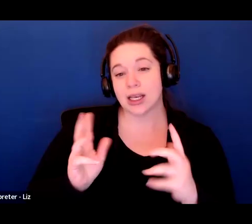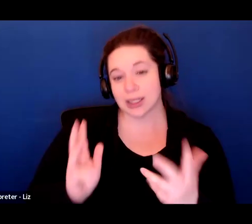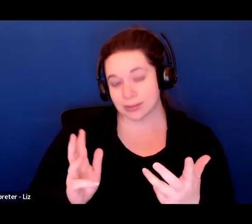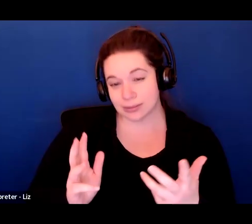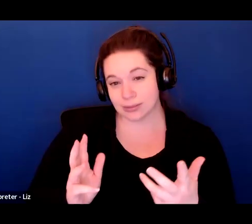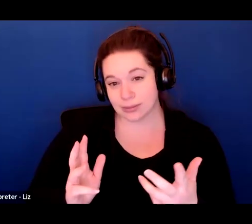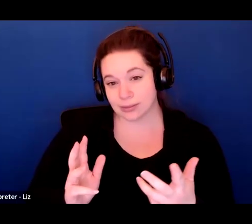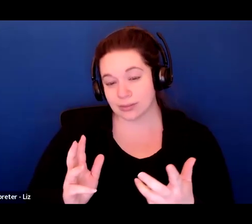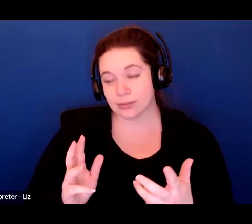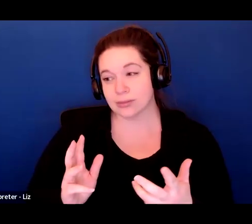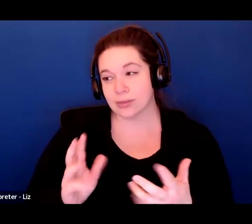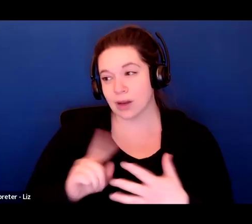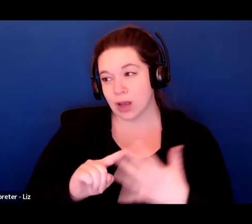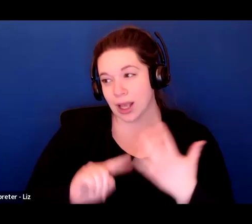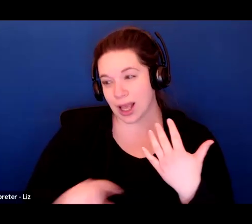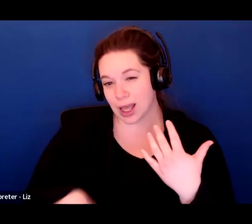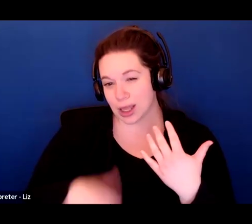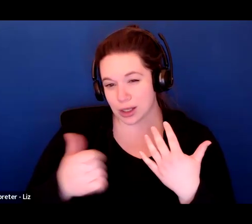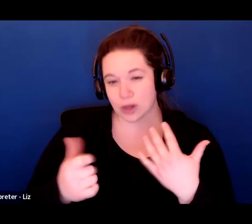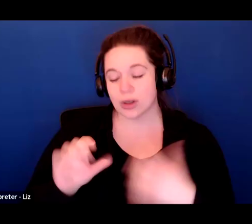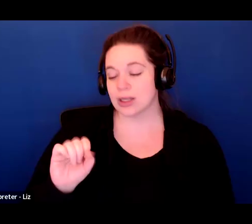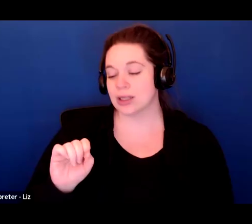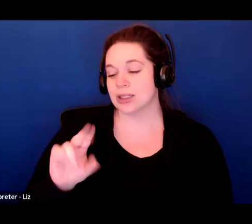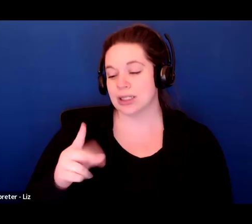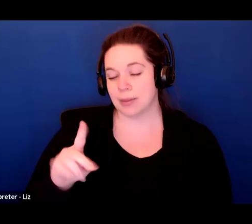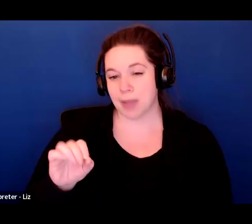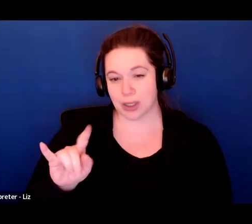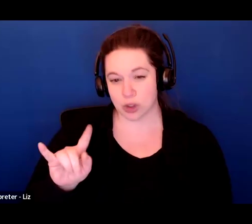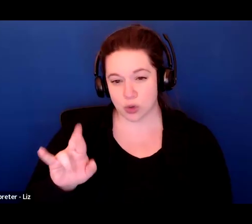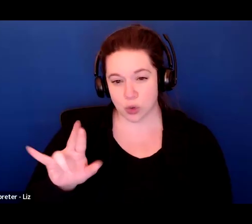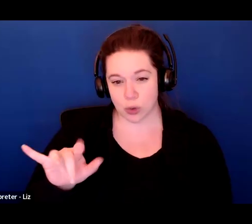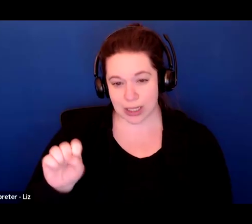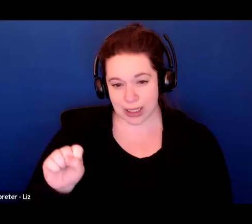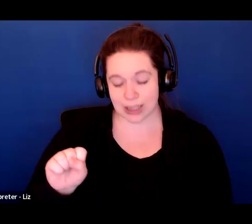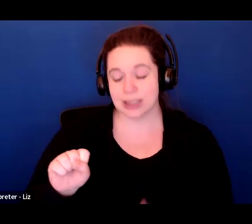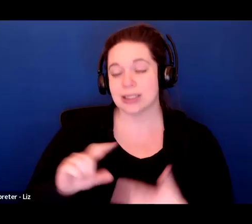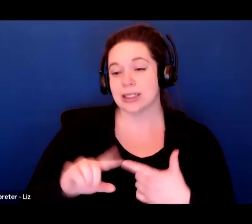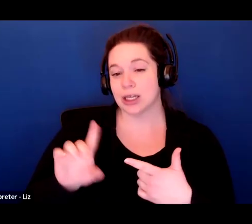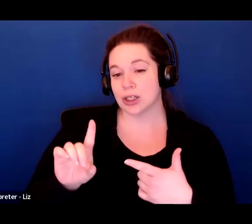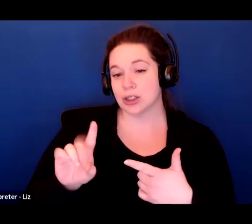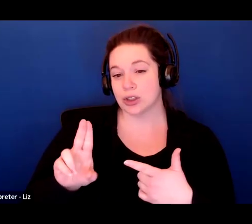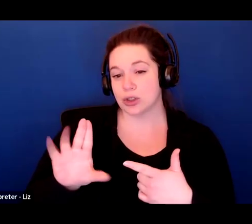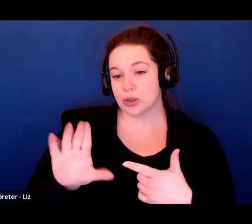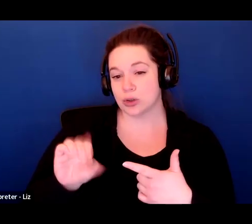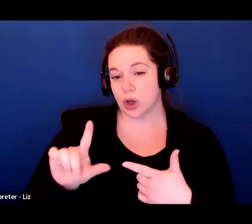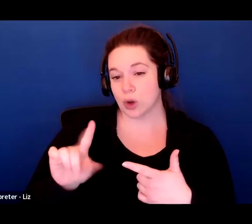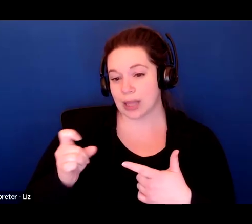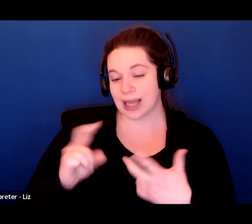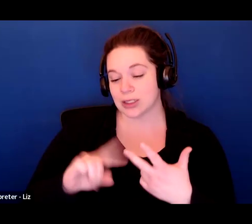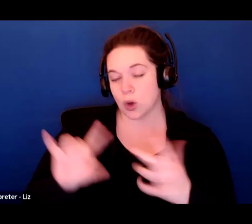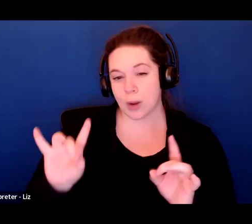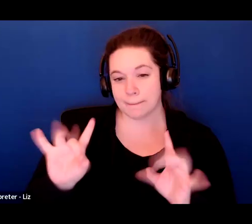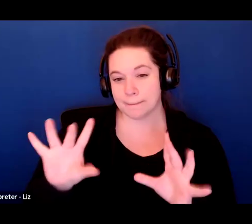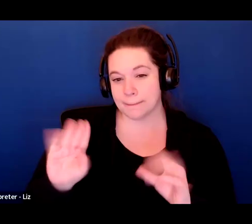besides suppositories, and people use the Ducalax or they use the Magic Bullet. The difference is